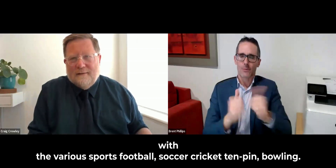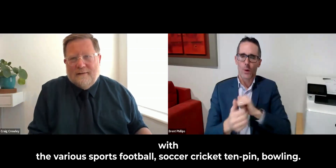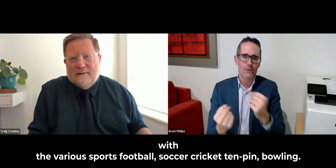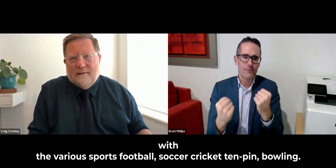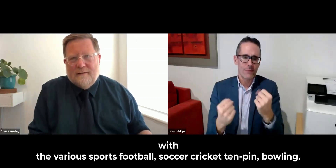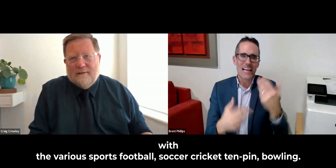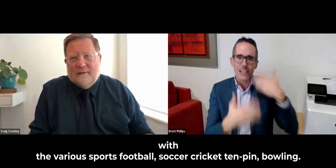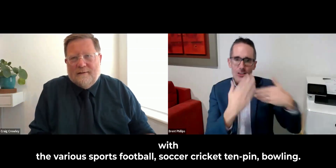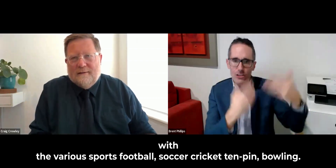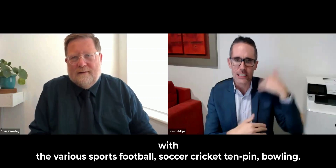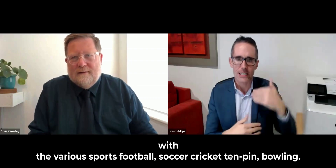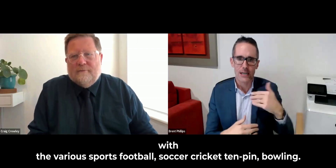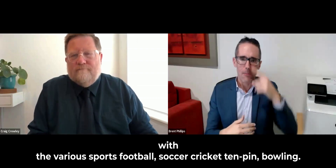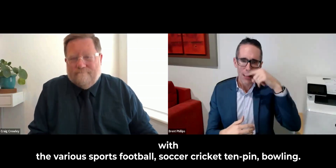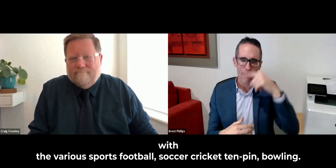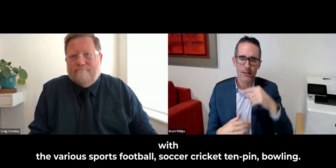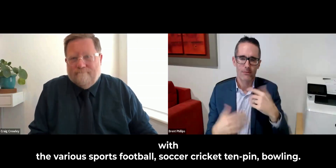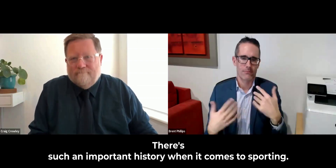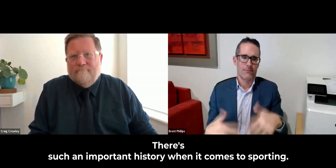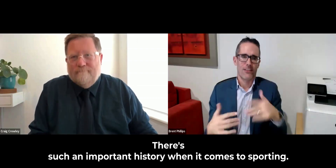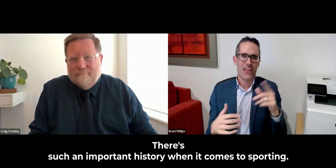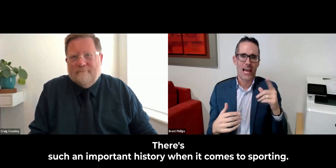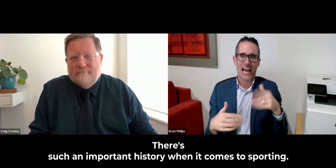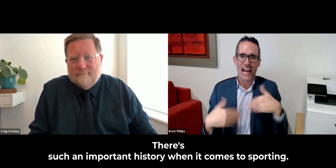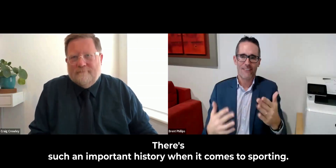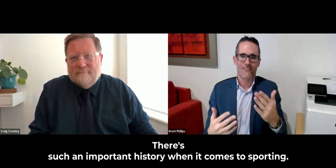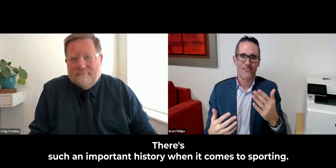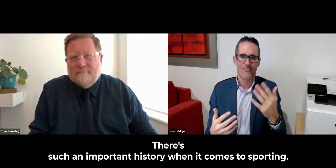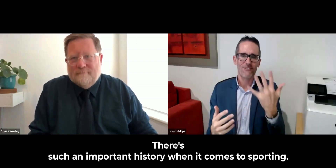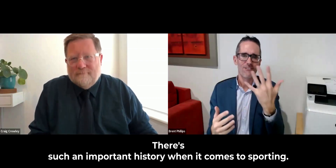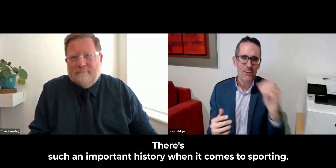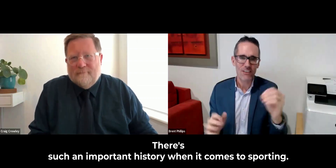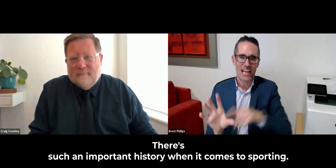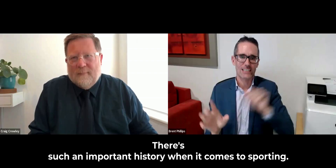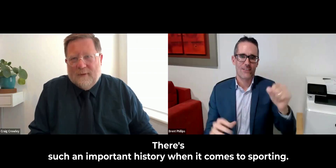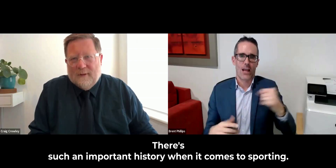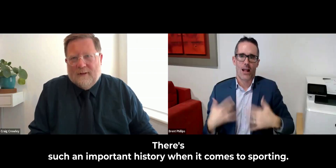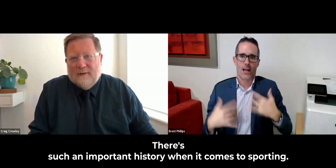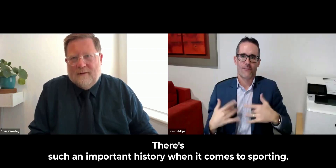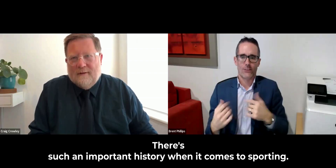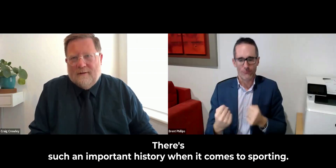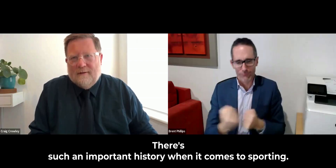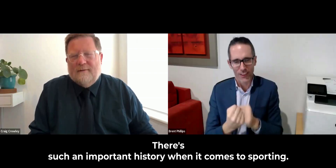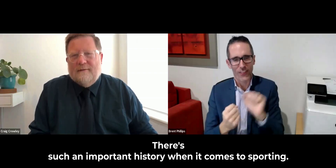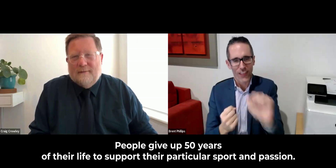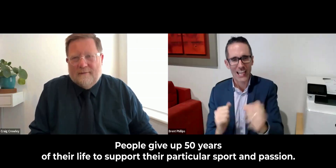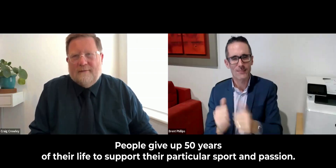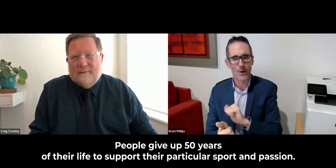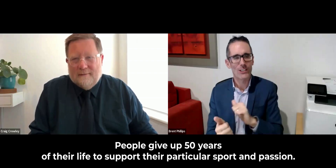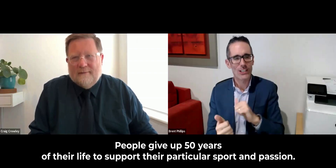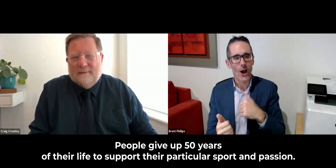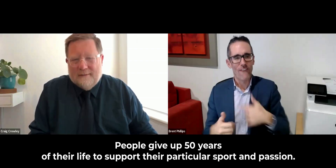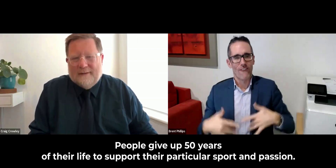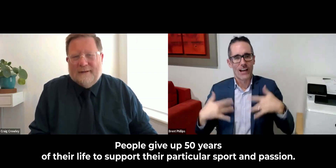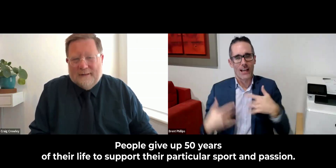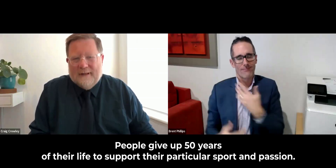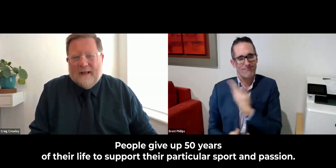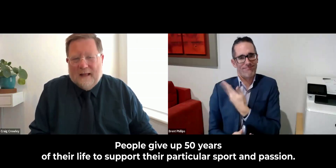cricket, 10-pin bowling. There's such an important history when it comes to sport. People give up 50 years of their